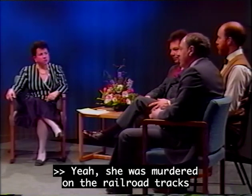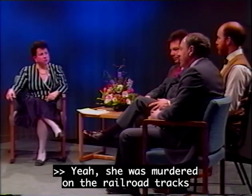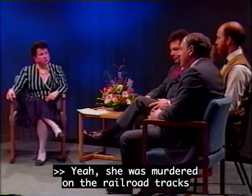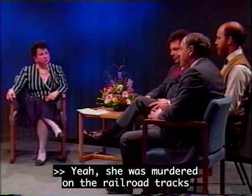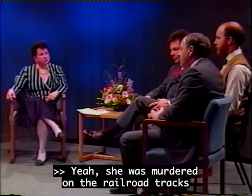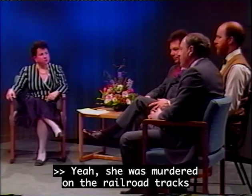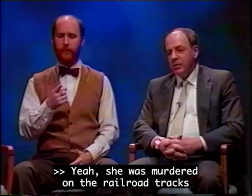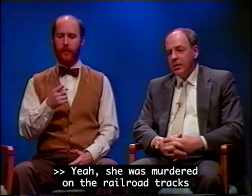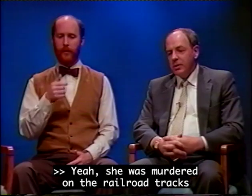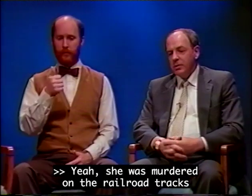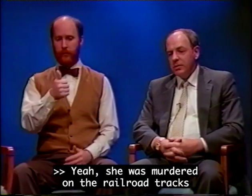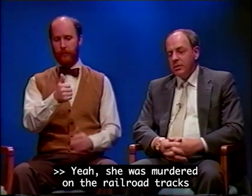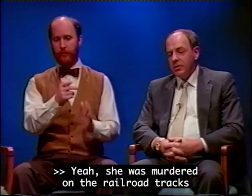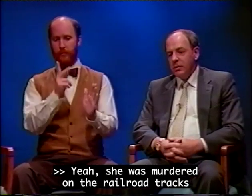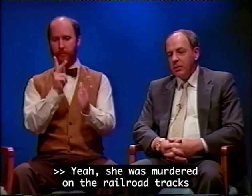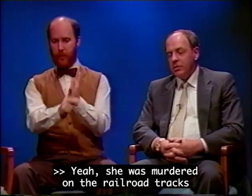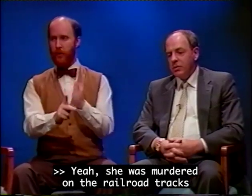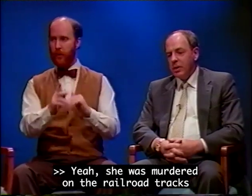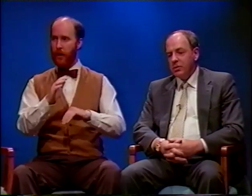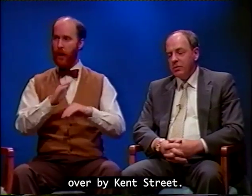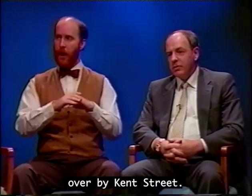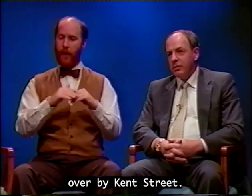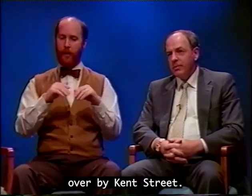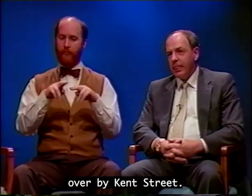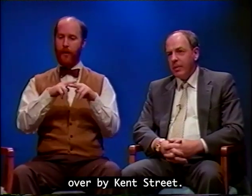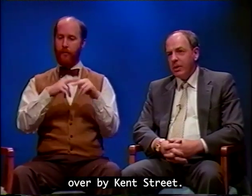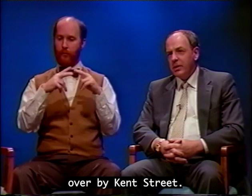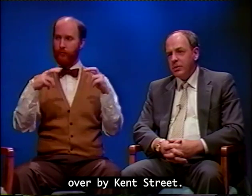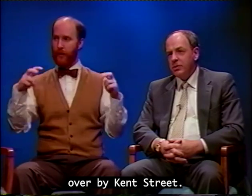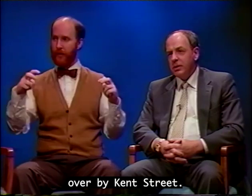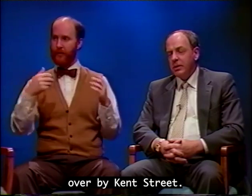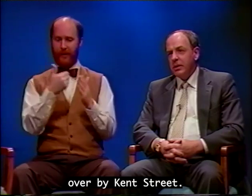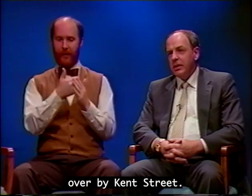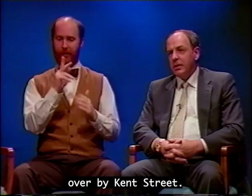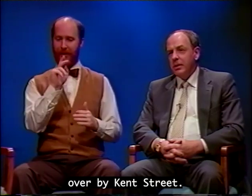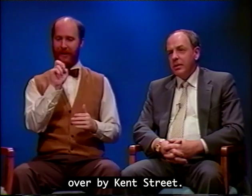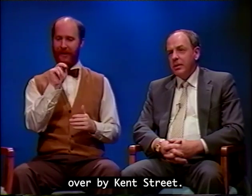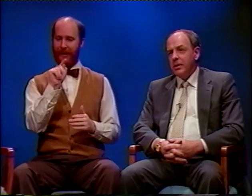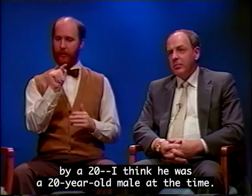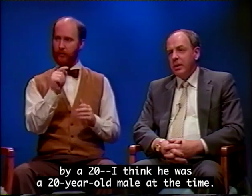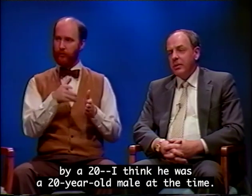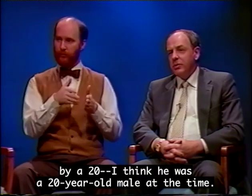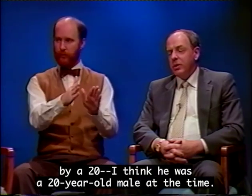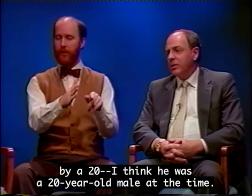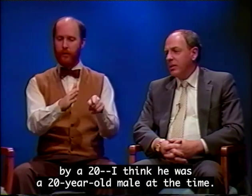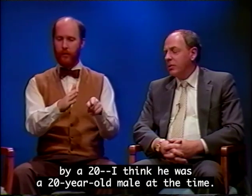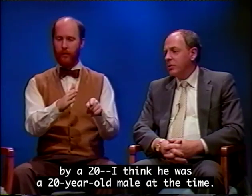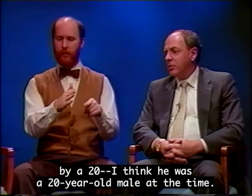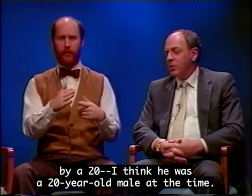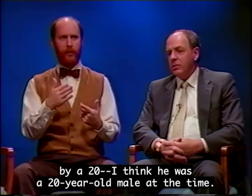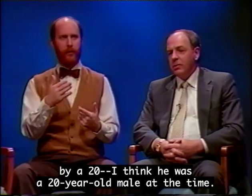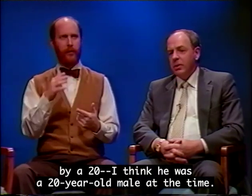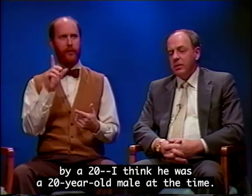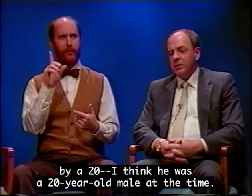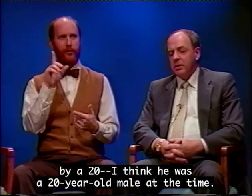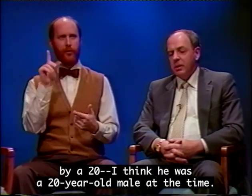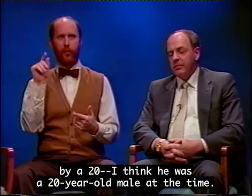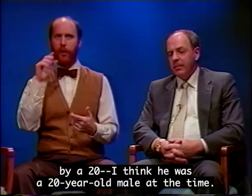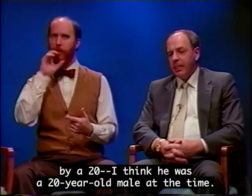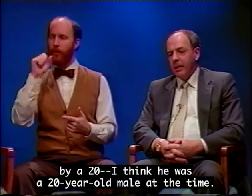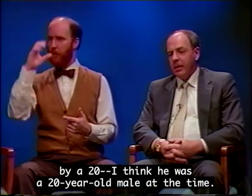was murdered on the railroad tracks over by Kent Street by I think he was a 20-year-old male